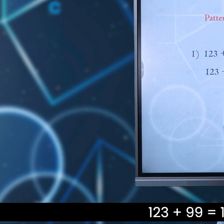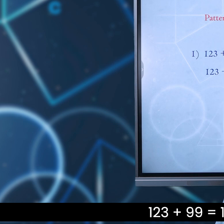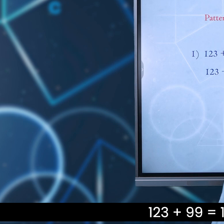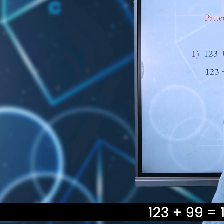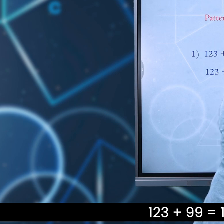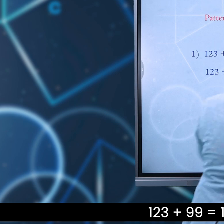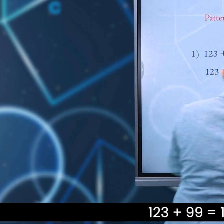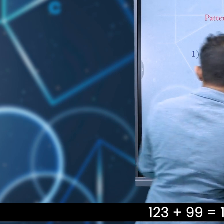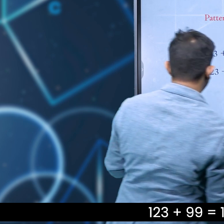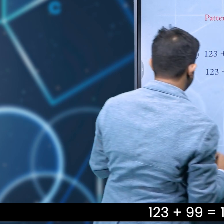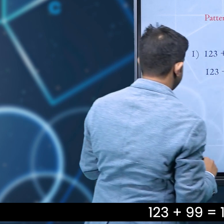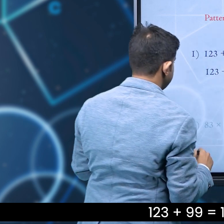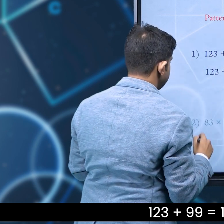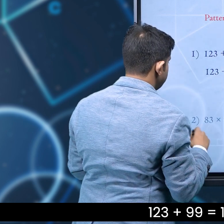equals to 222.